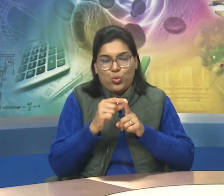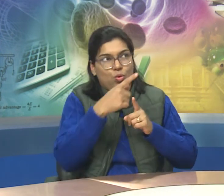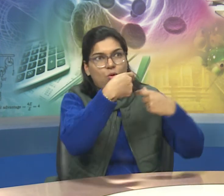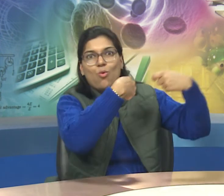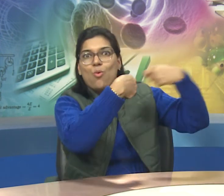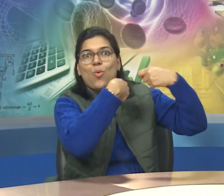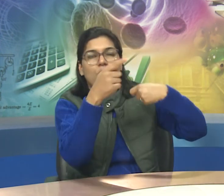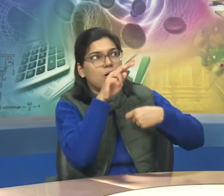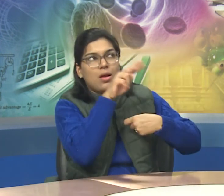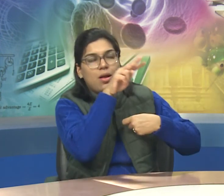Plan